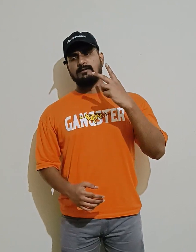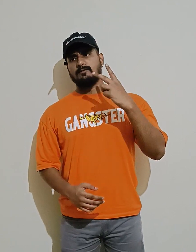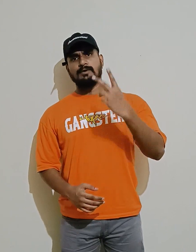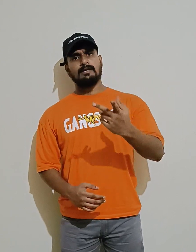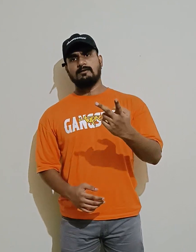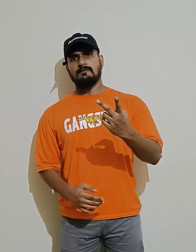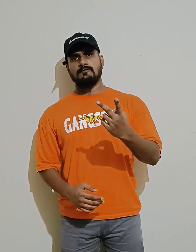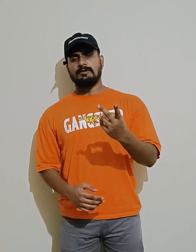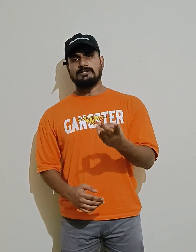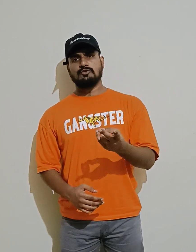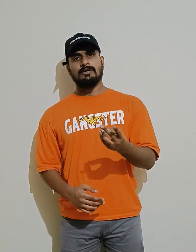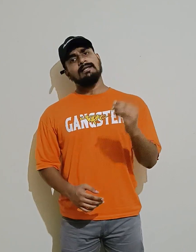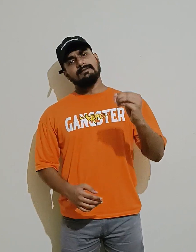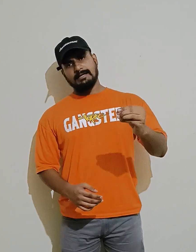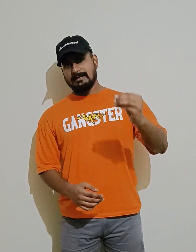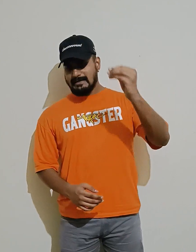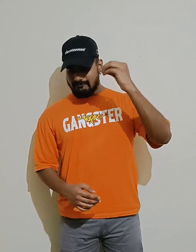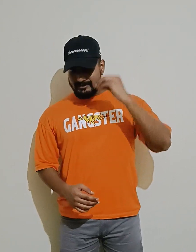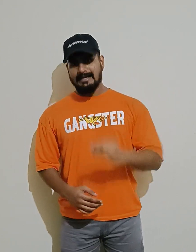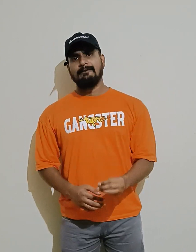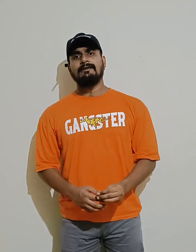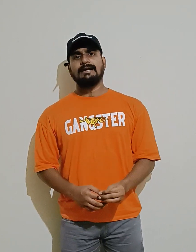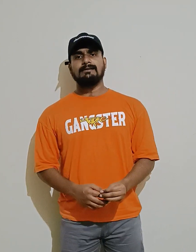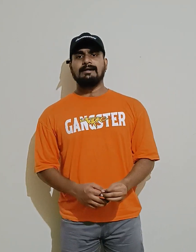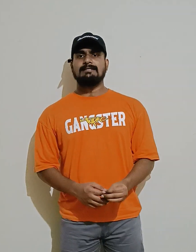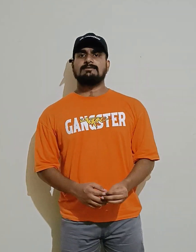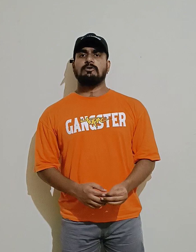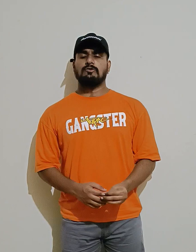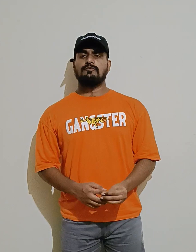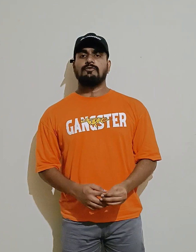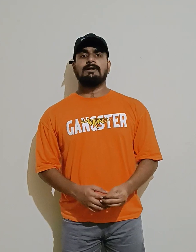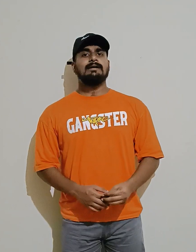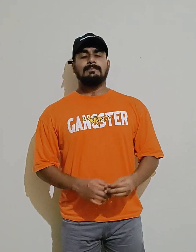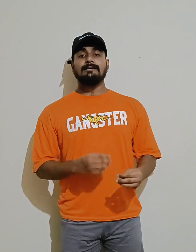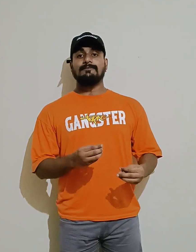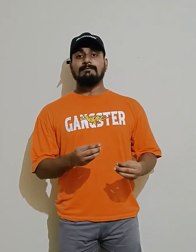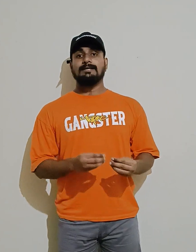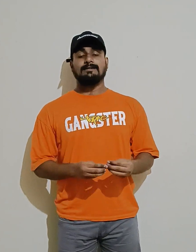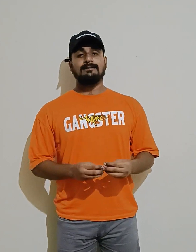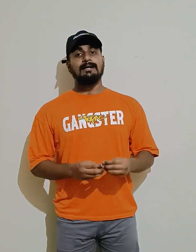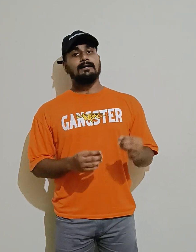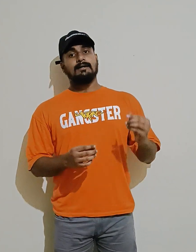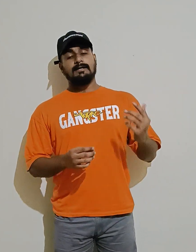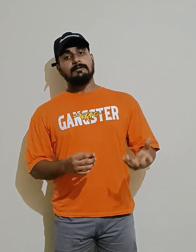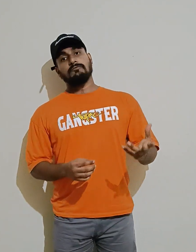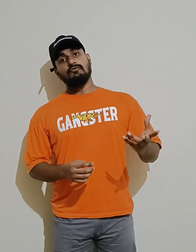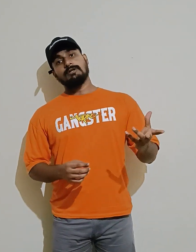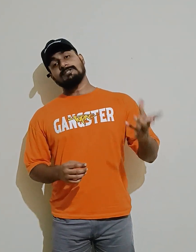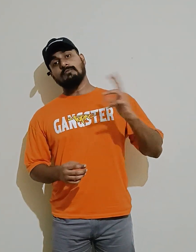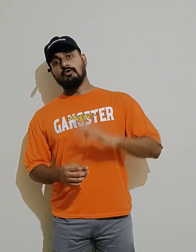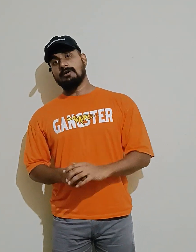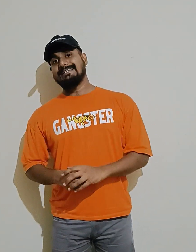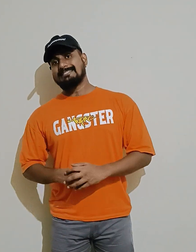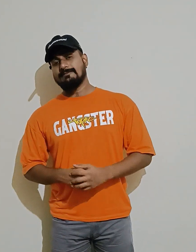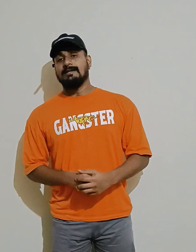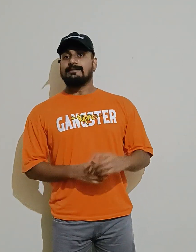will work for this code, then after that I will write the else block of code. But if I am thinking that it wants more else if, then